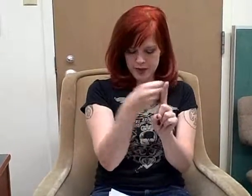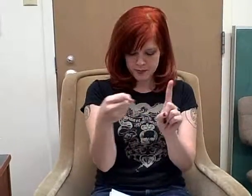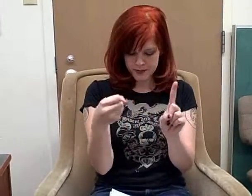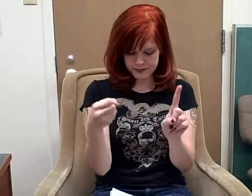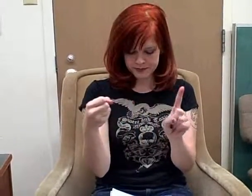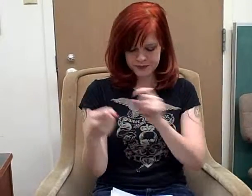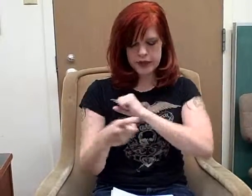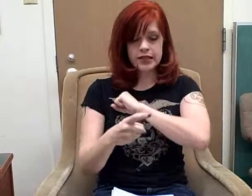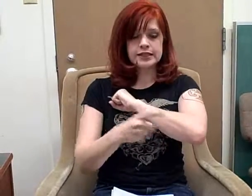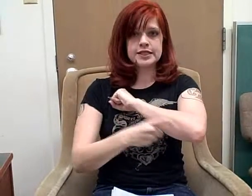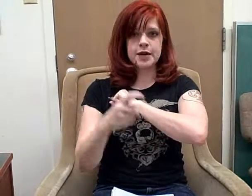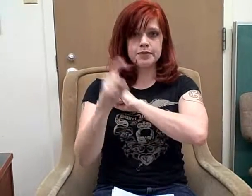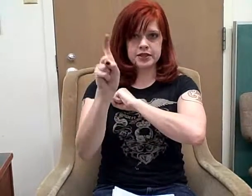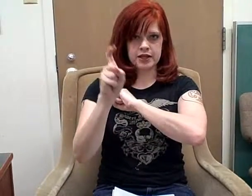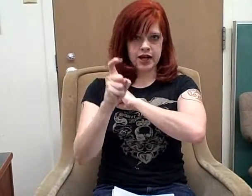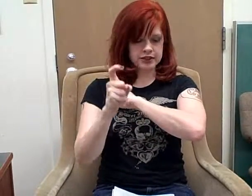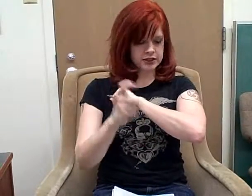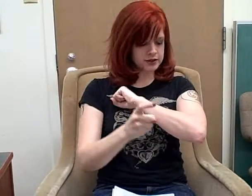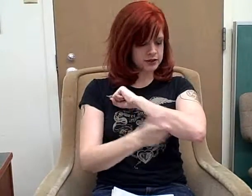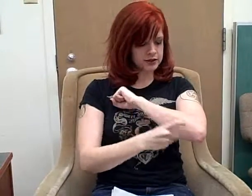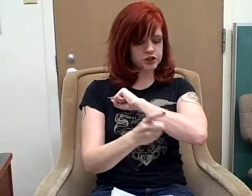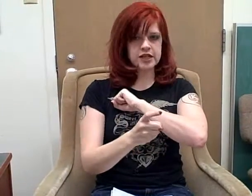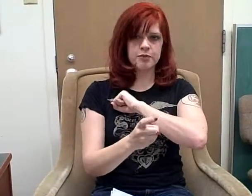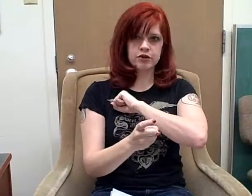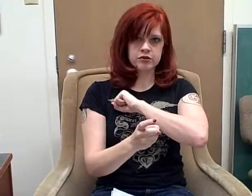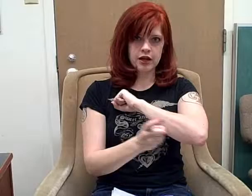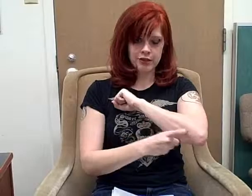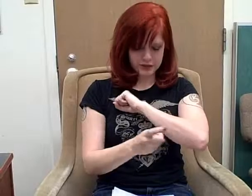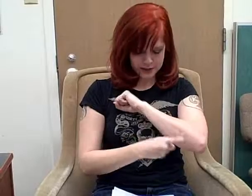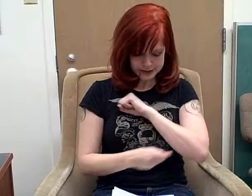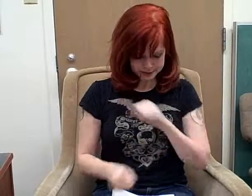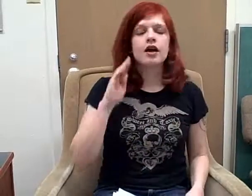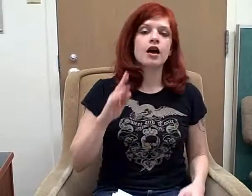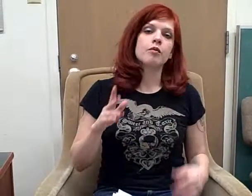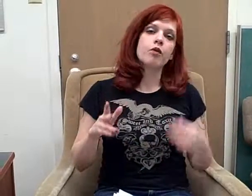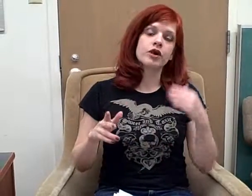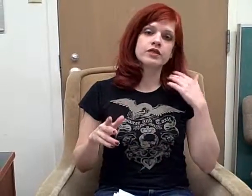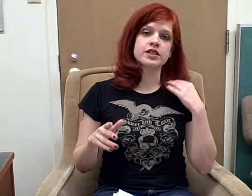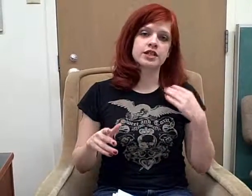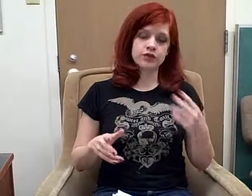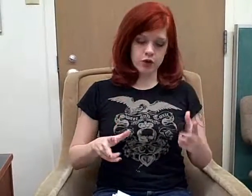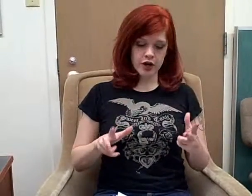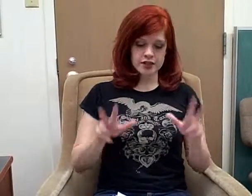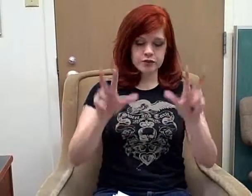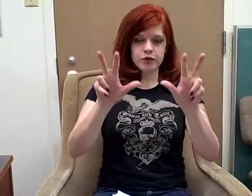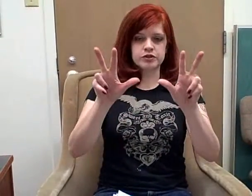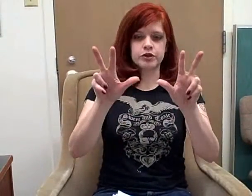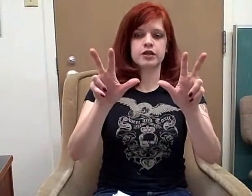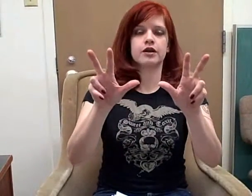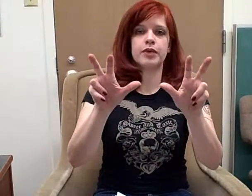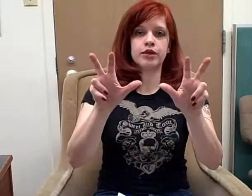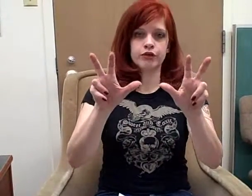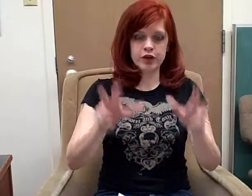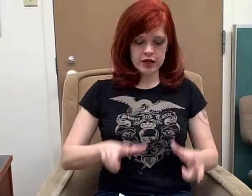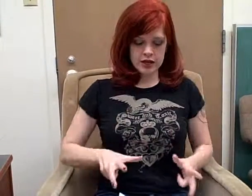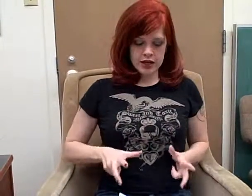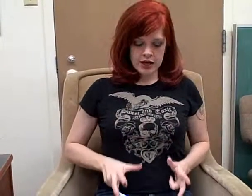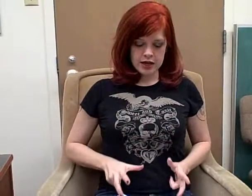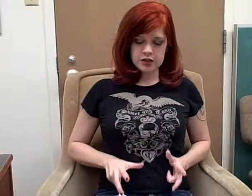up. Tempt, an X, just tap your elbow, tempt. One of the signs for orgasm is with a bent 3, and it